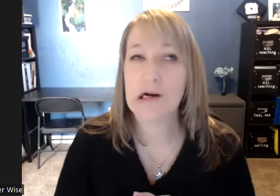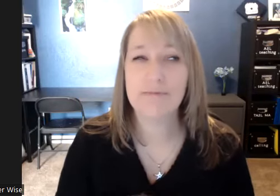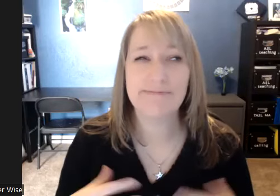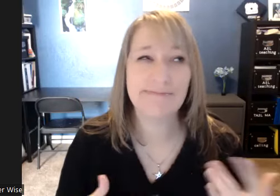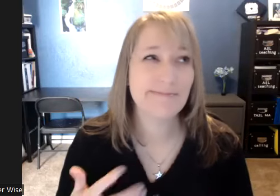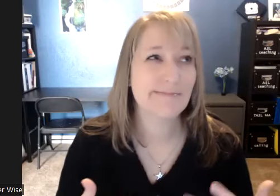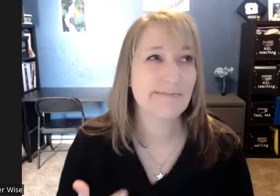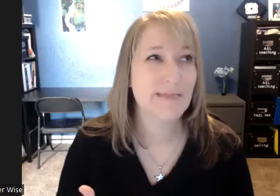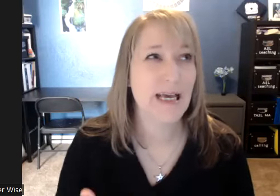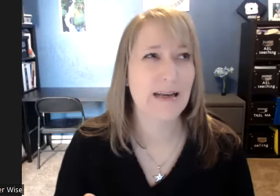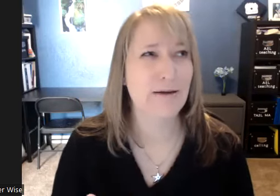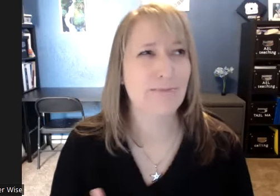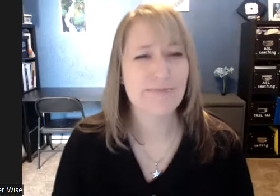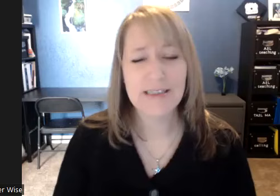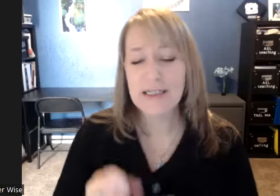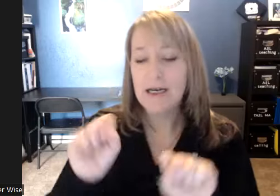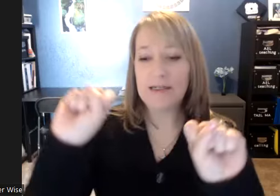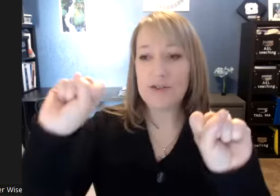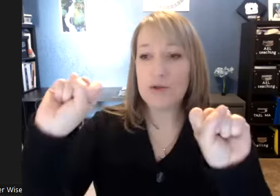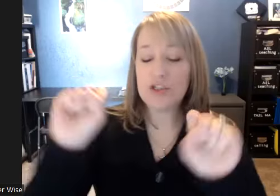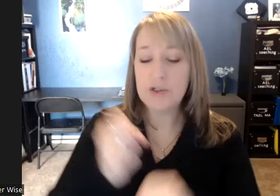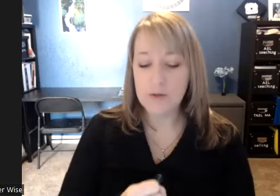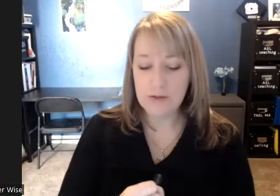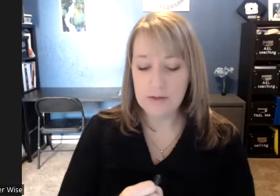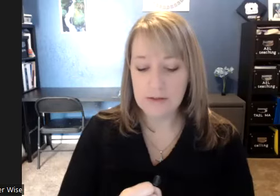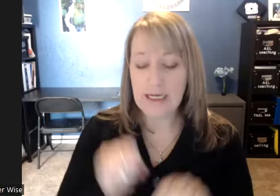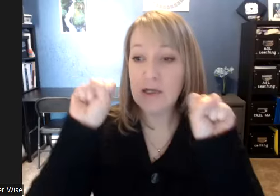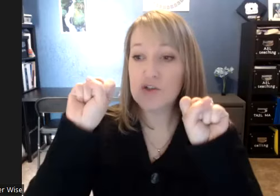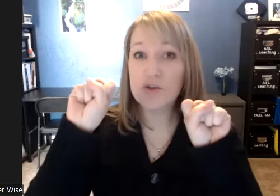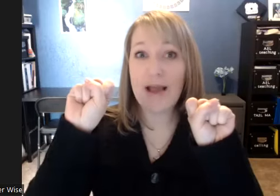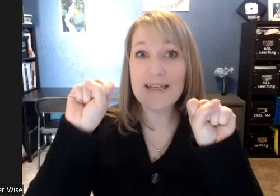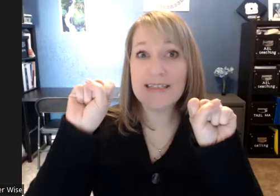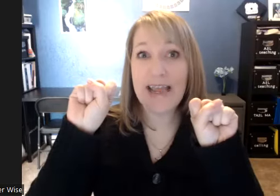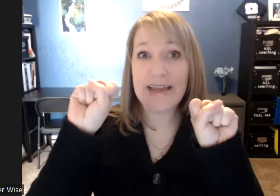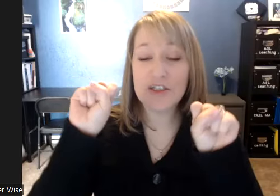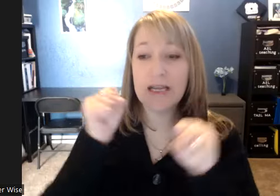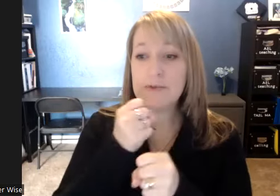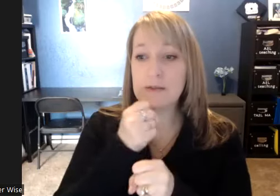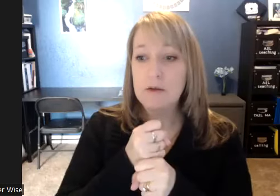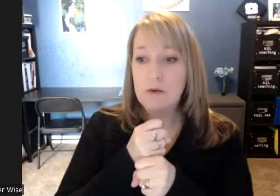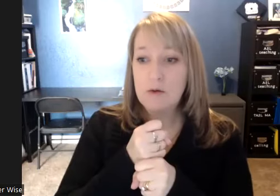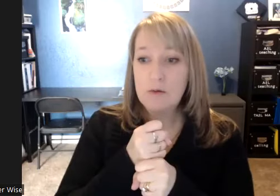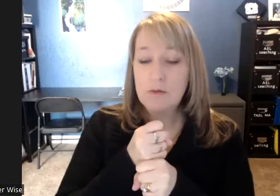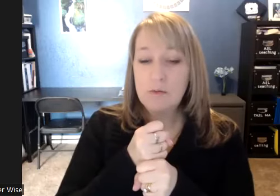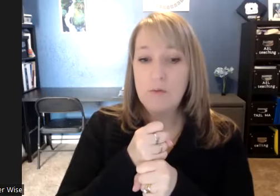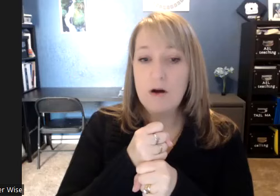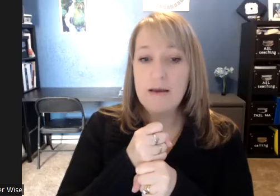or I don't know. So you want two S hand shapes,